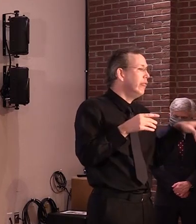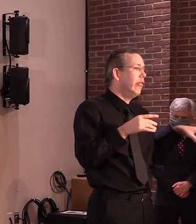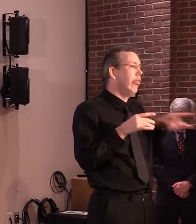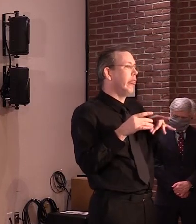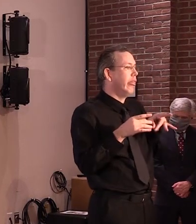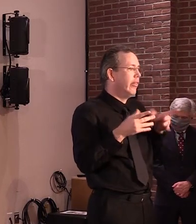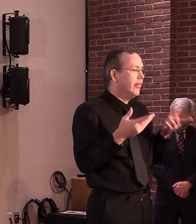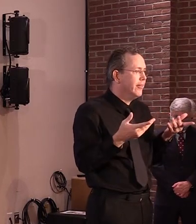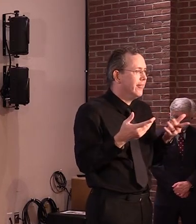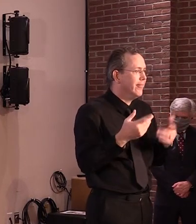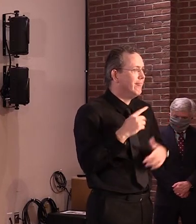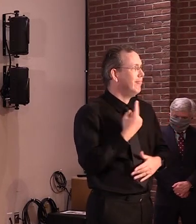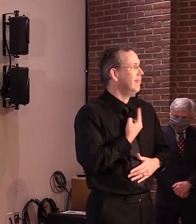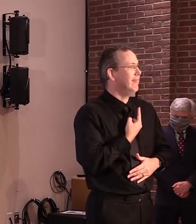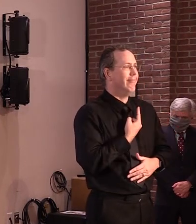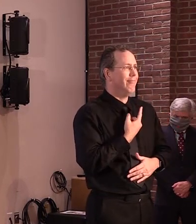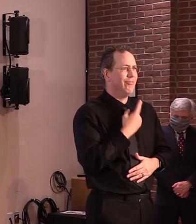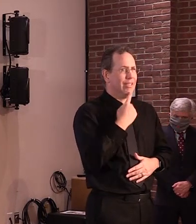wasn't that crowded.